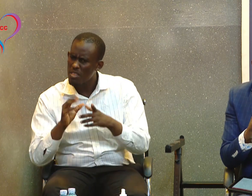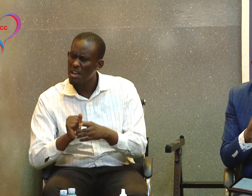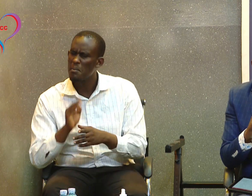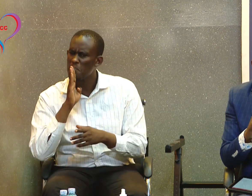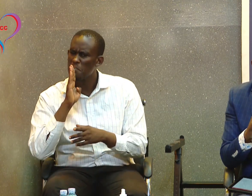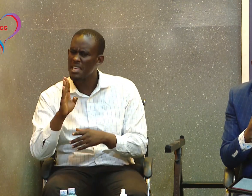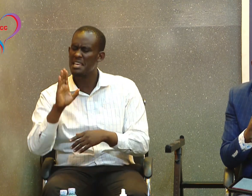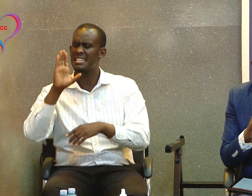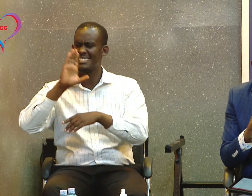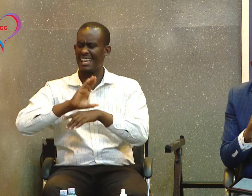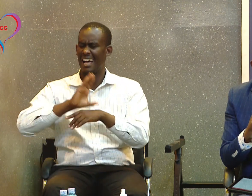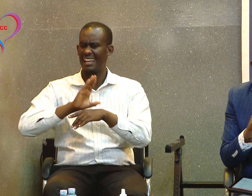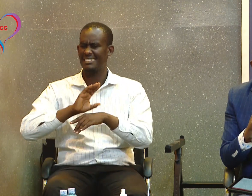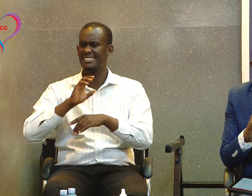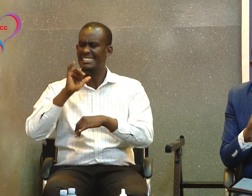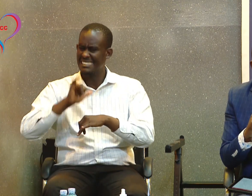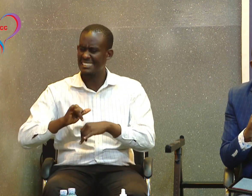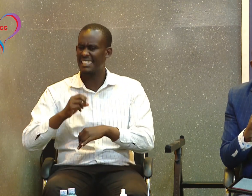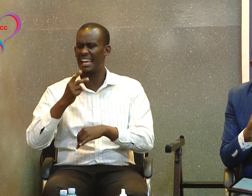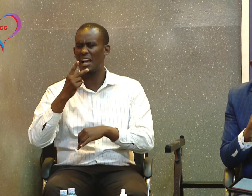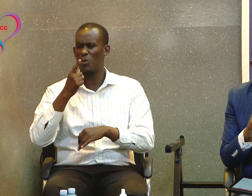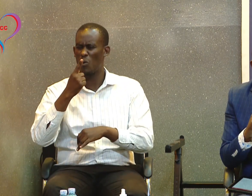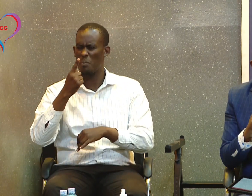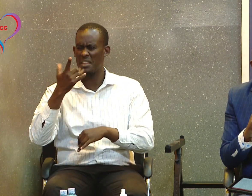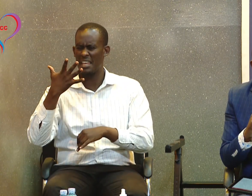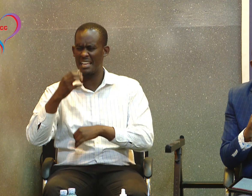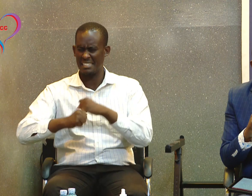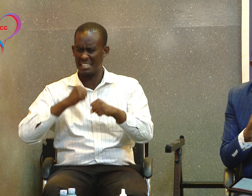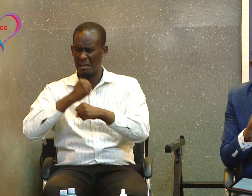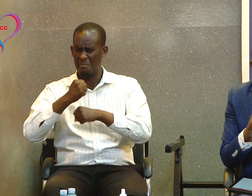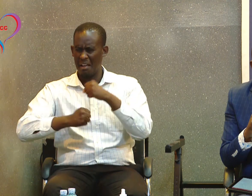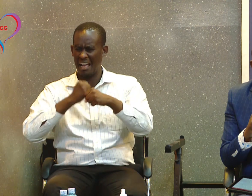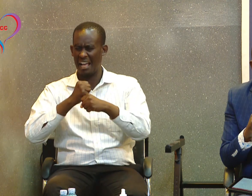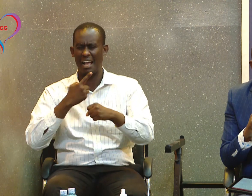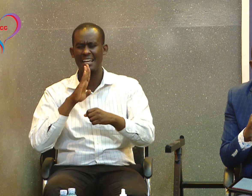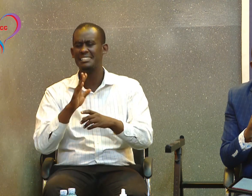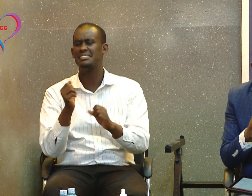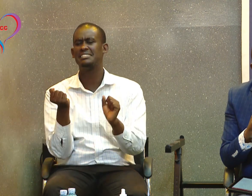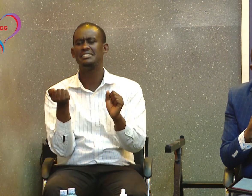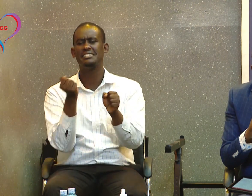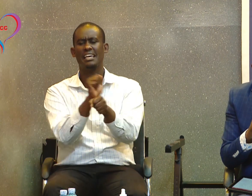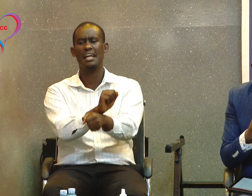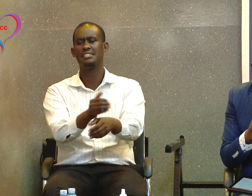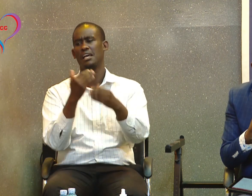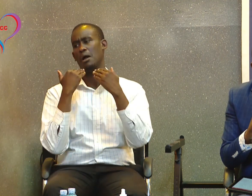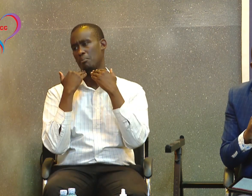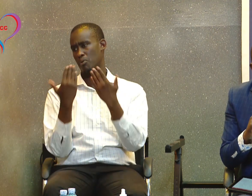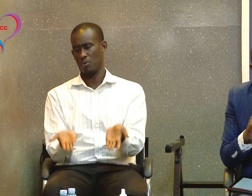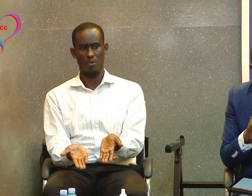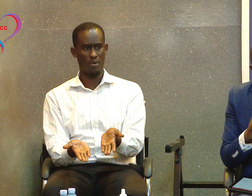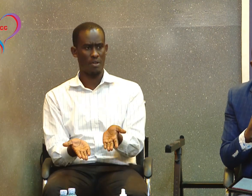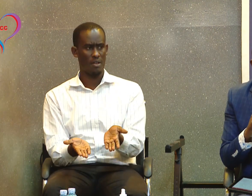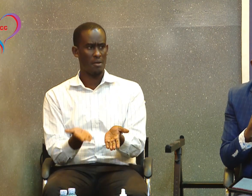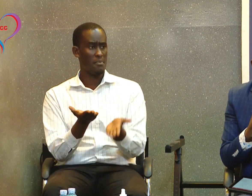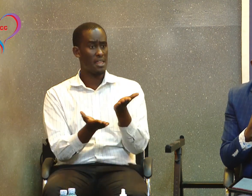nti mmaze emyaka 15 mu kanisa naye ng'olaba tewali kyali kimukyuse wabeerawo ekizibu. It means the problem is either with the